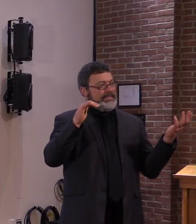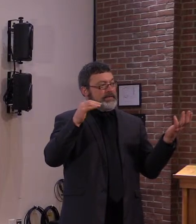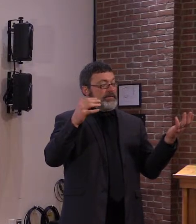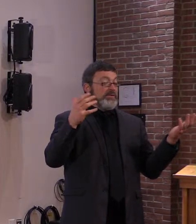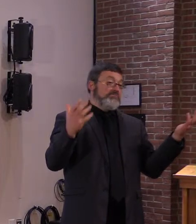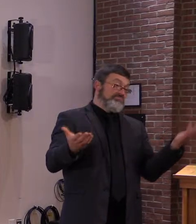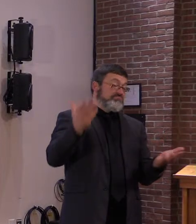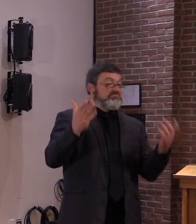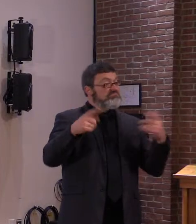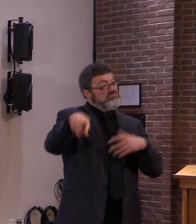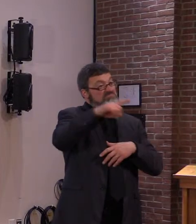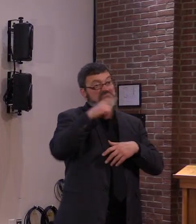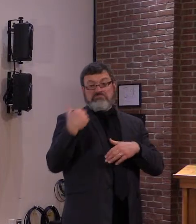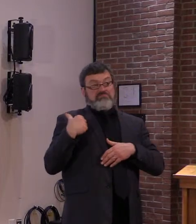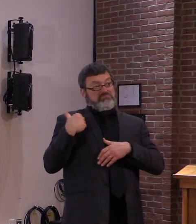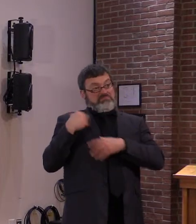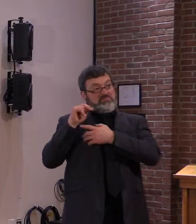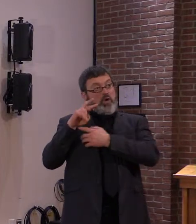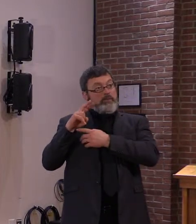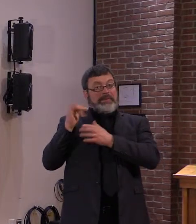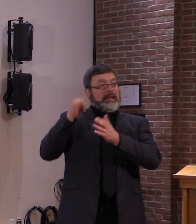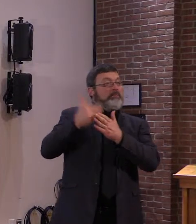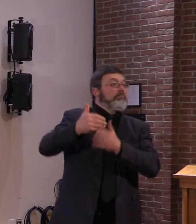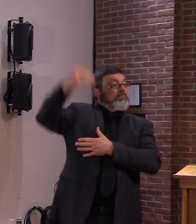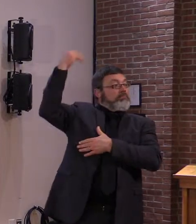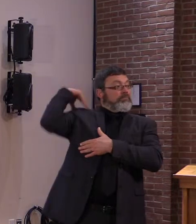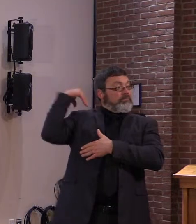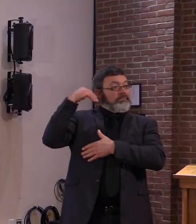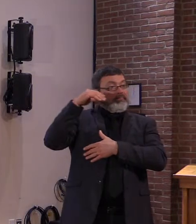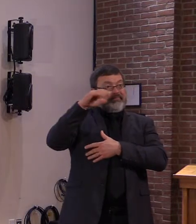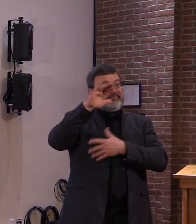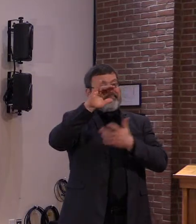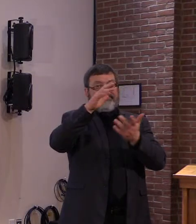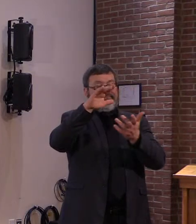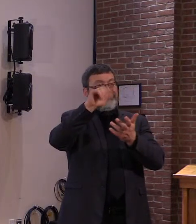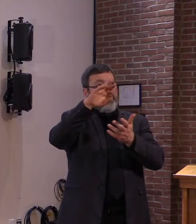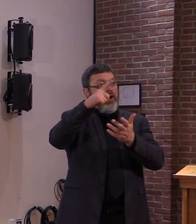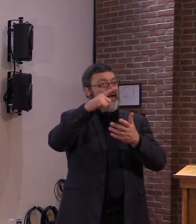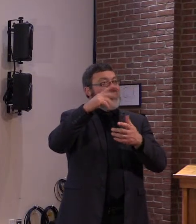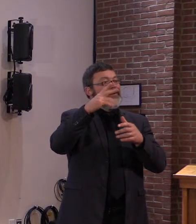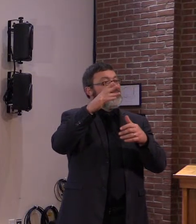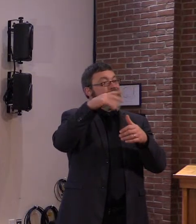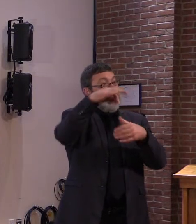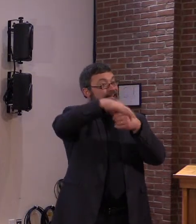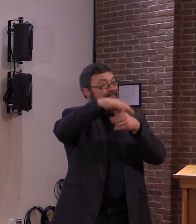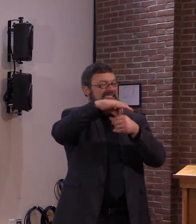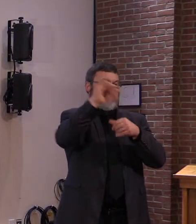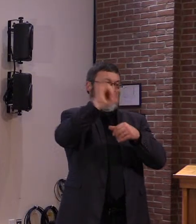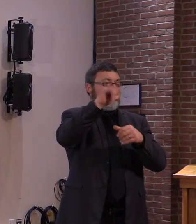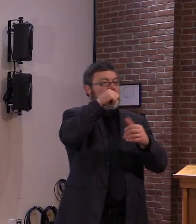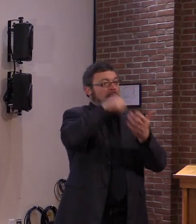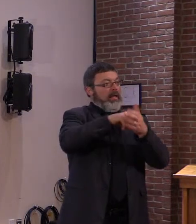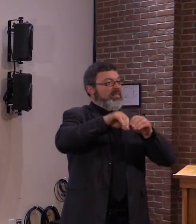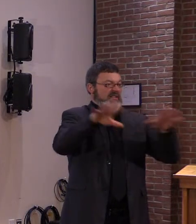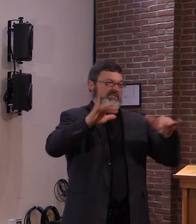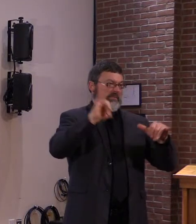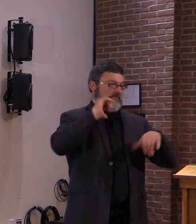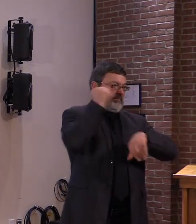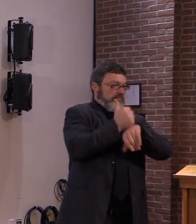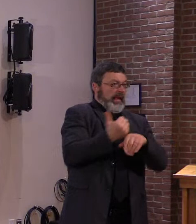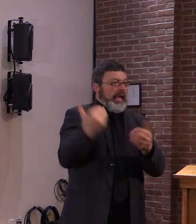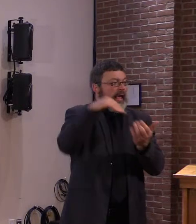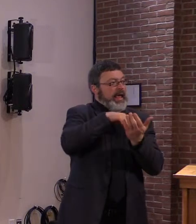to challenging issues the governor alluded to, but our bottom line was I think we're just trying to keep everyone safe and equip schools with the tools they